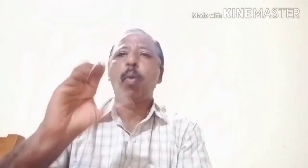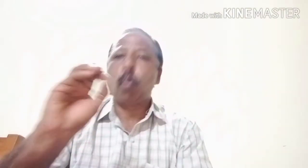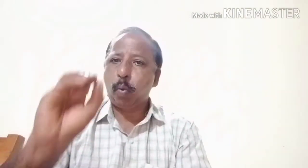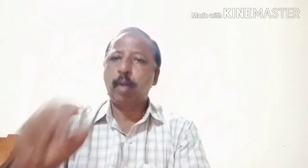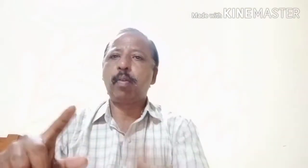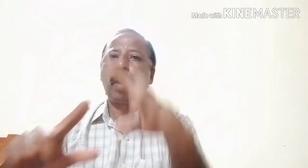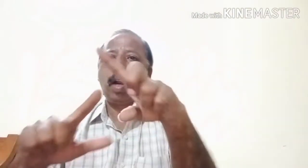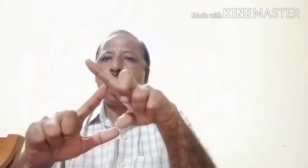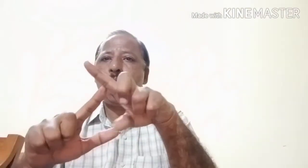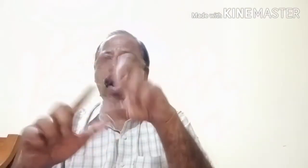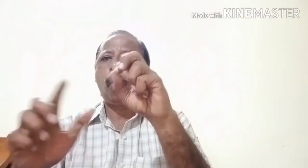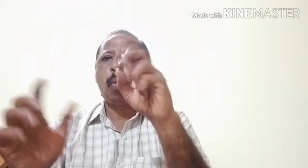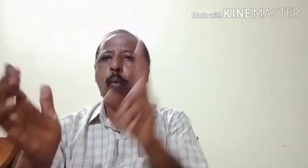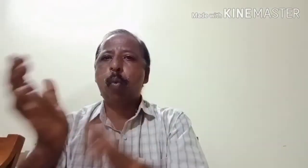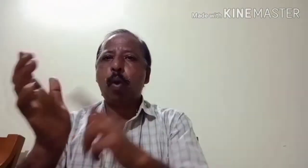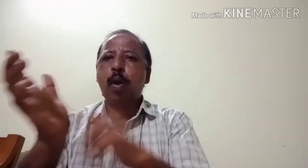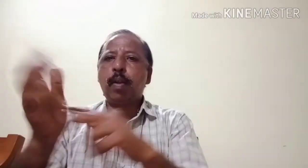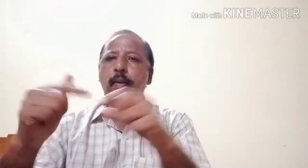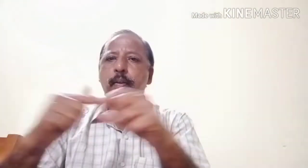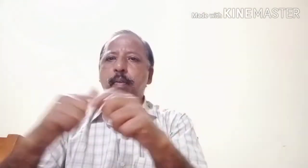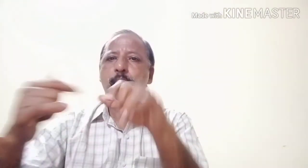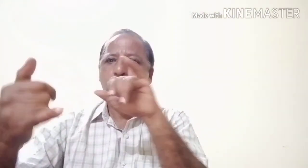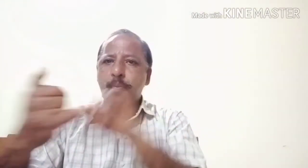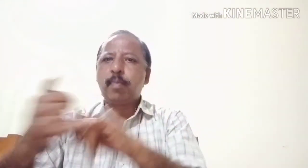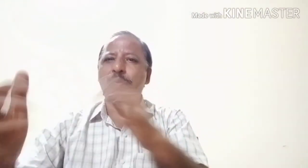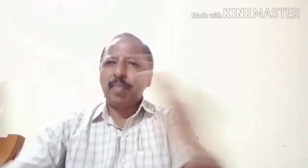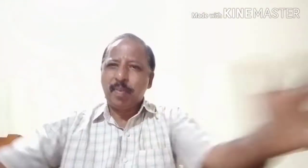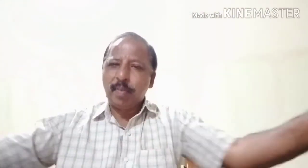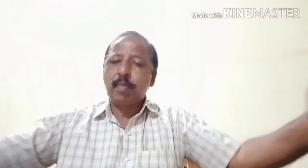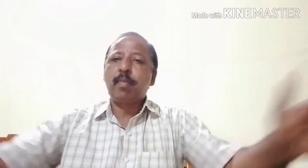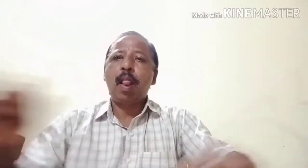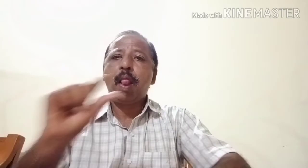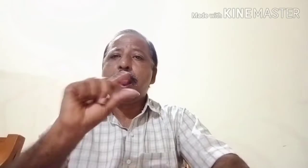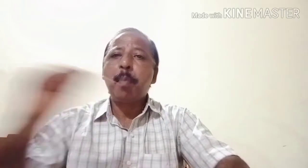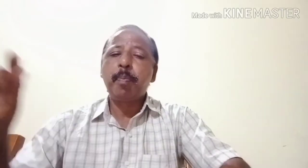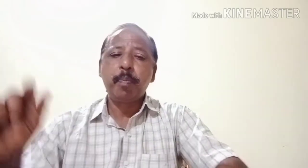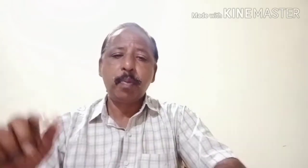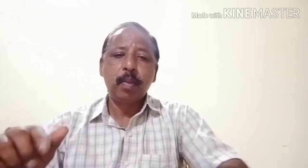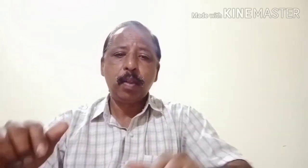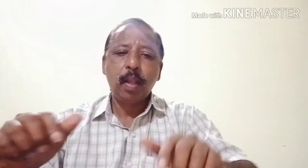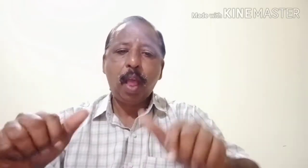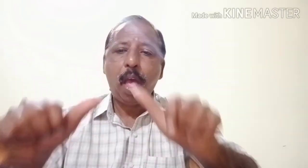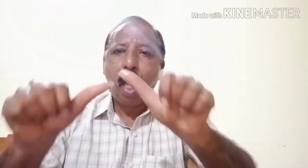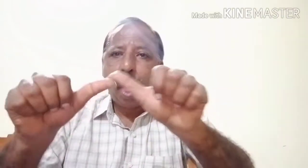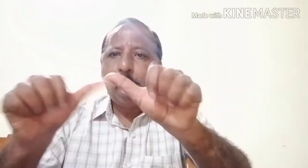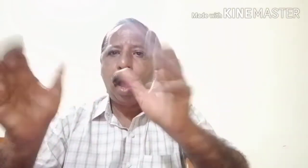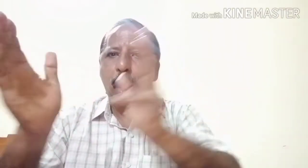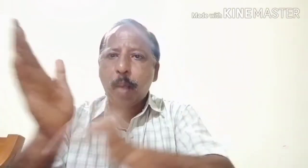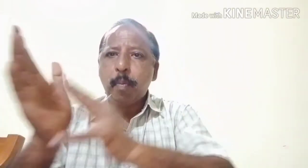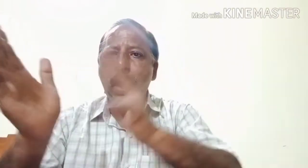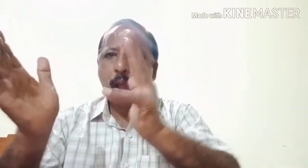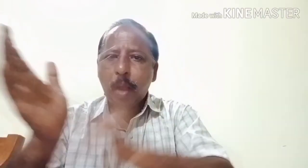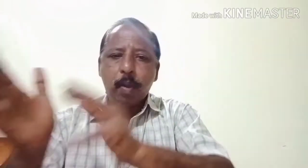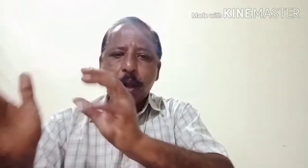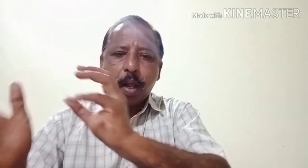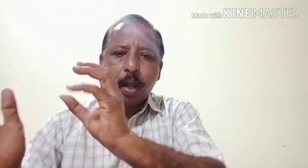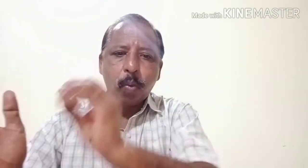by providing help with sage kids and groceries during the lockdown. Let us listen to Hirala's Ola story.